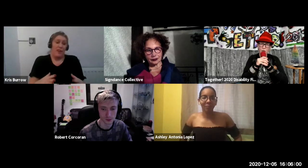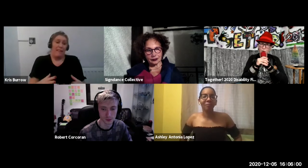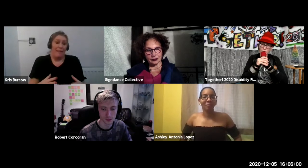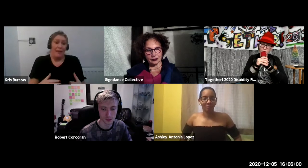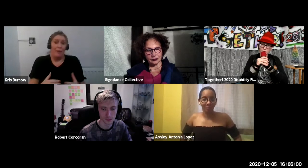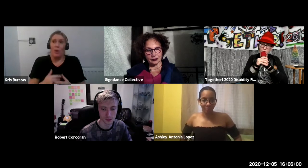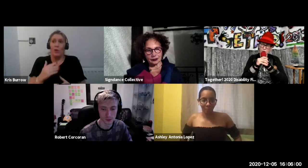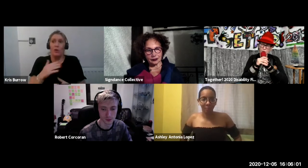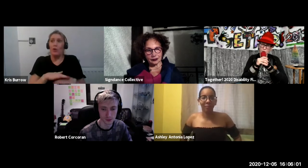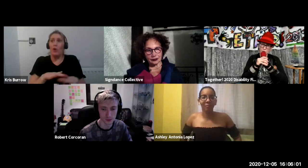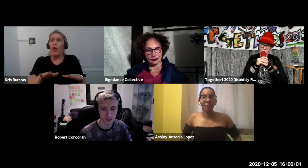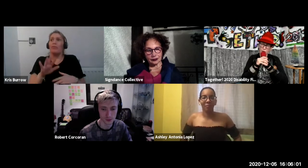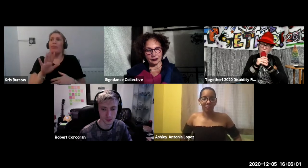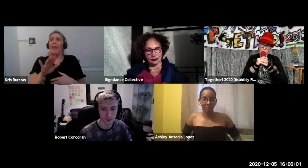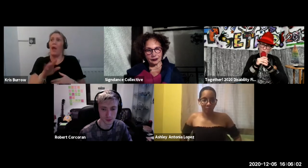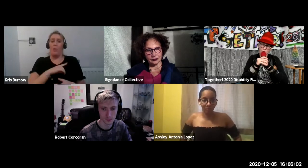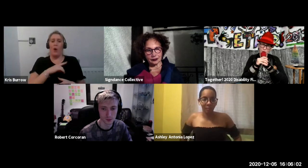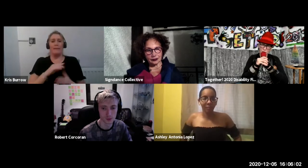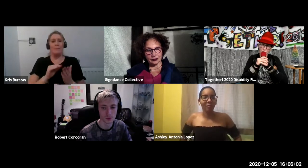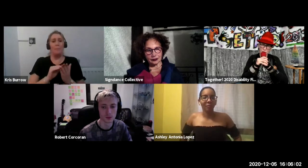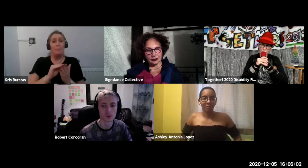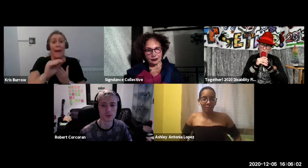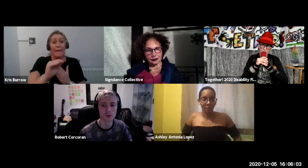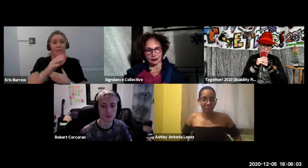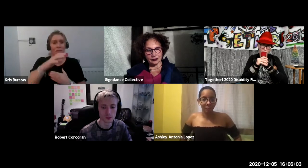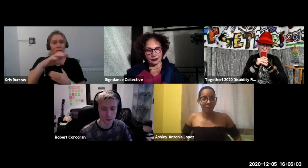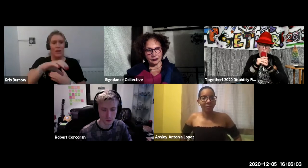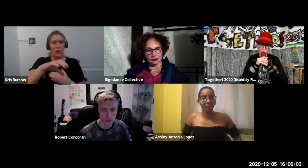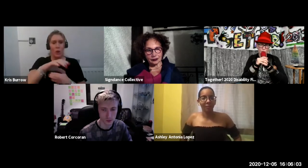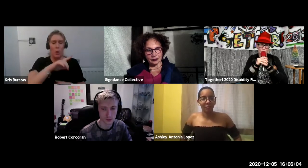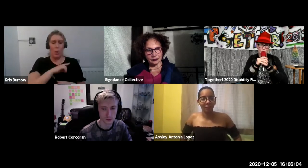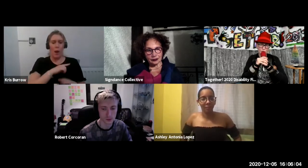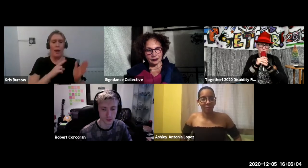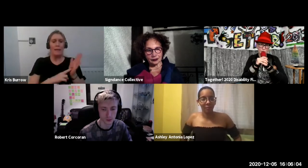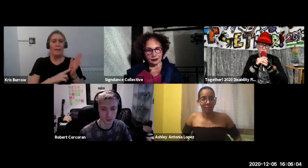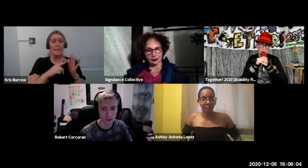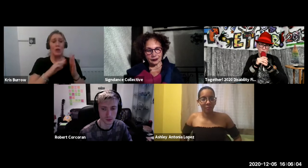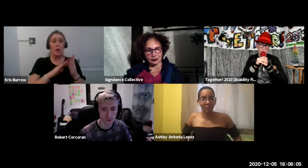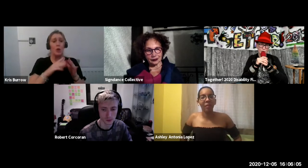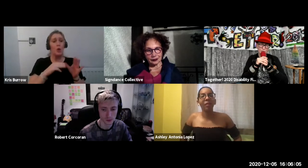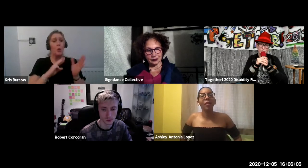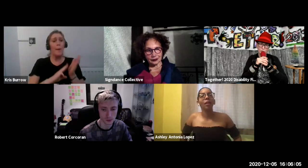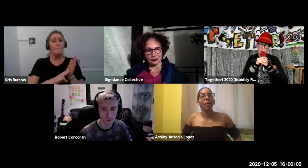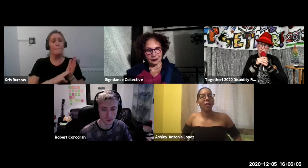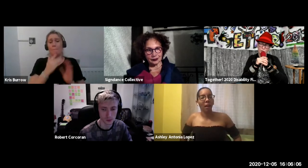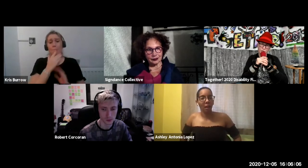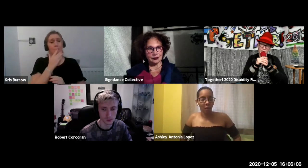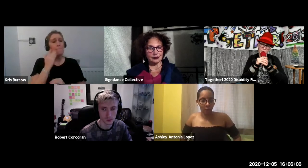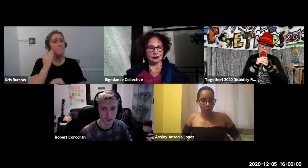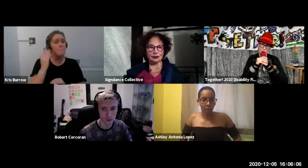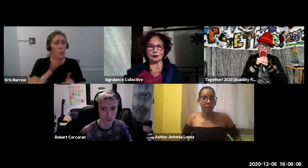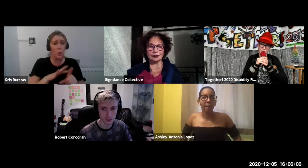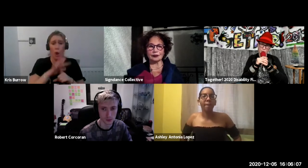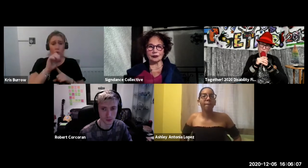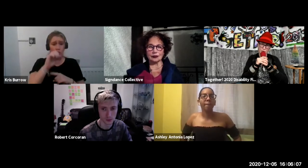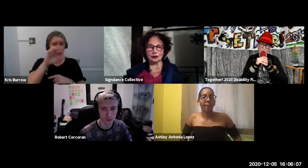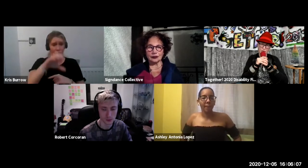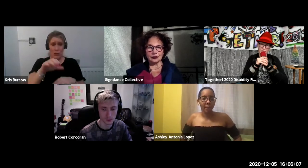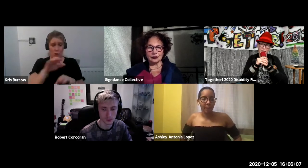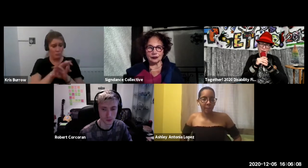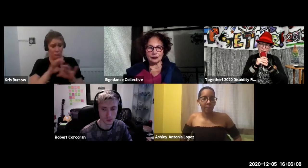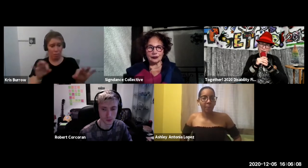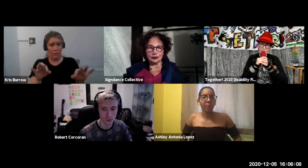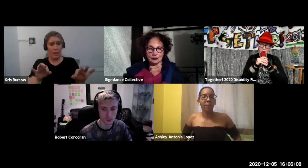venue, which is just as well, because in Newham, we have no cultural venues outside Stratford, which was one of our starting